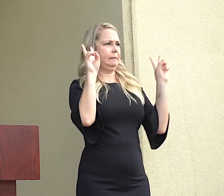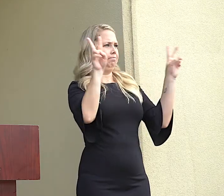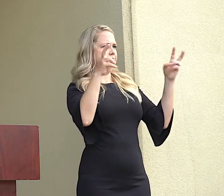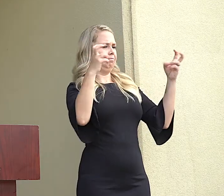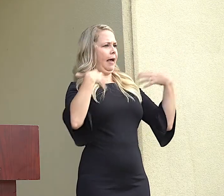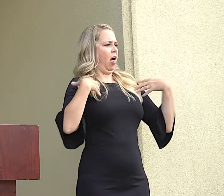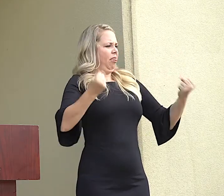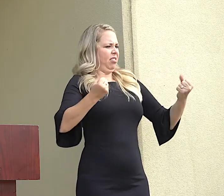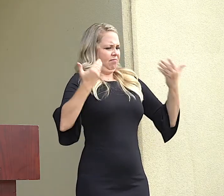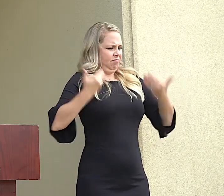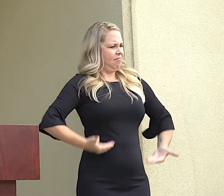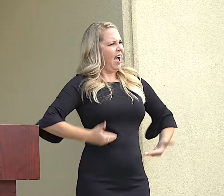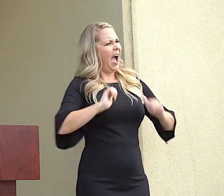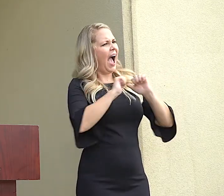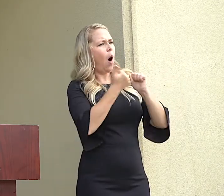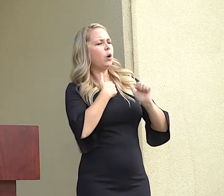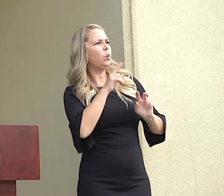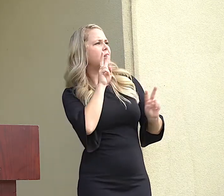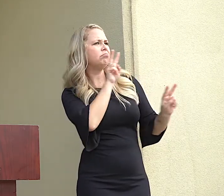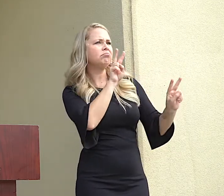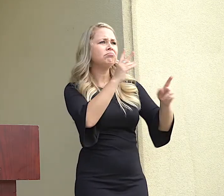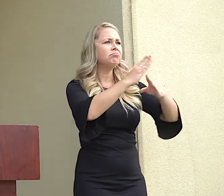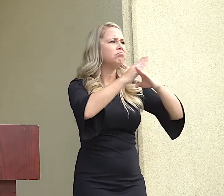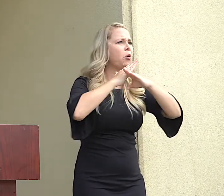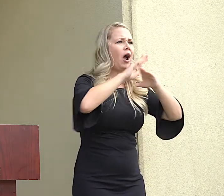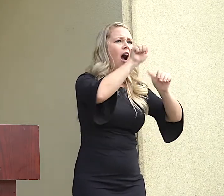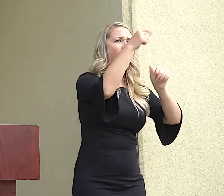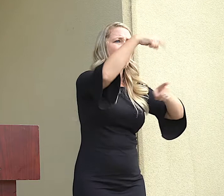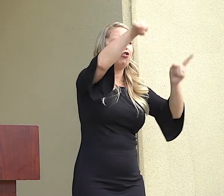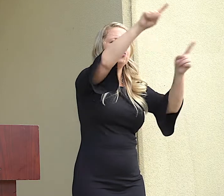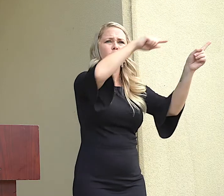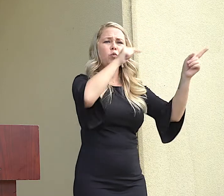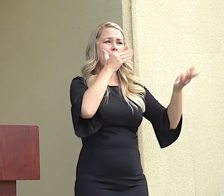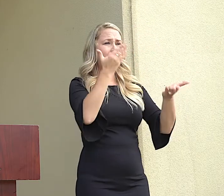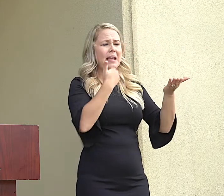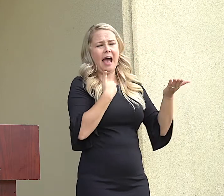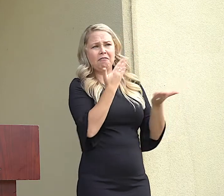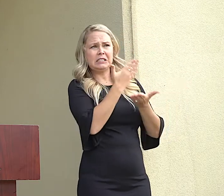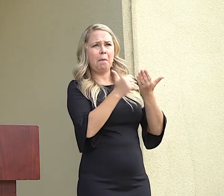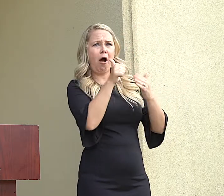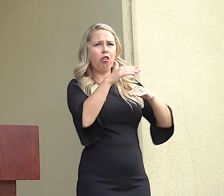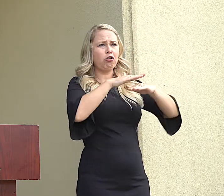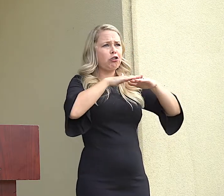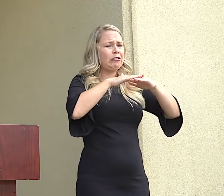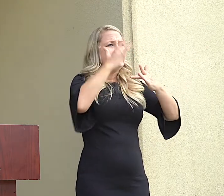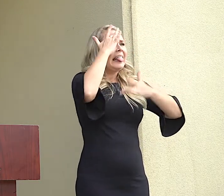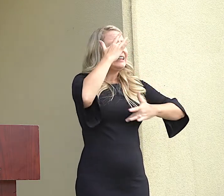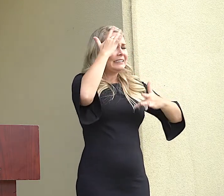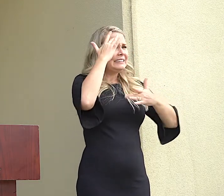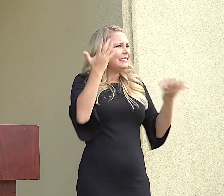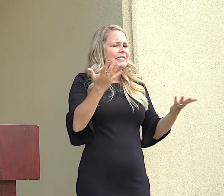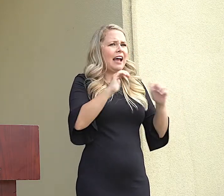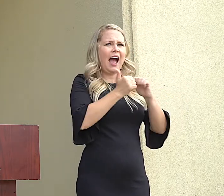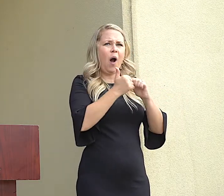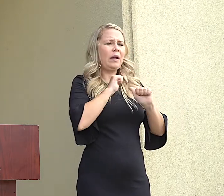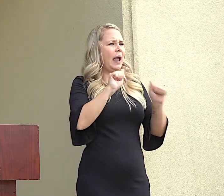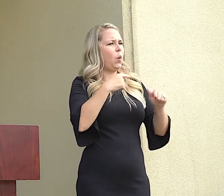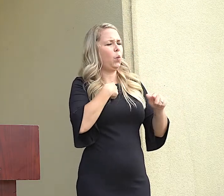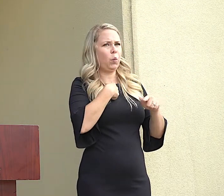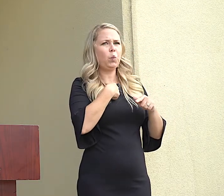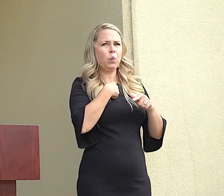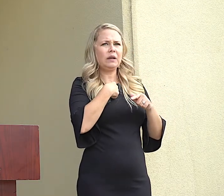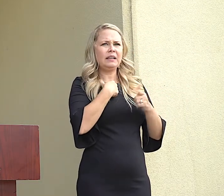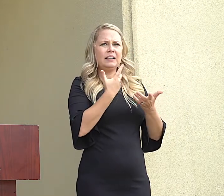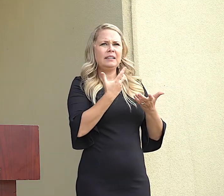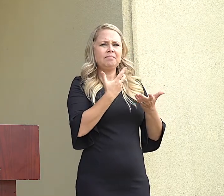how can we also look out for others who may have like some type of undergoing like chronic illness or something? How can we also protect them?